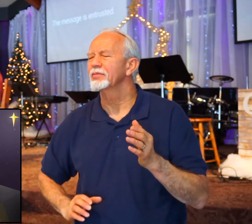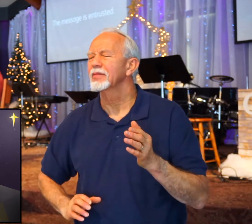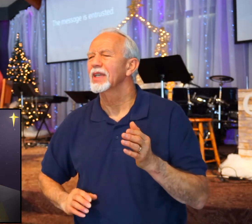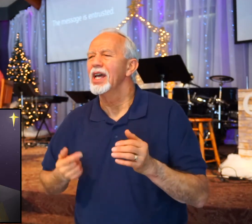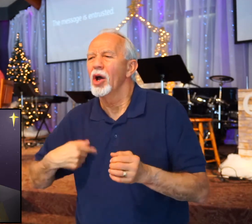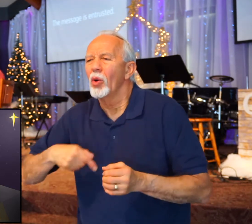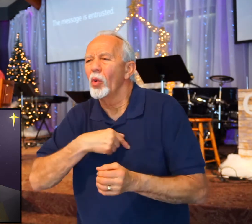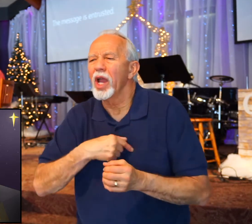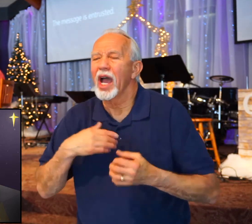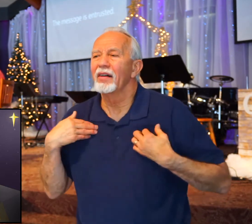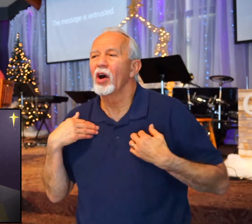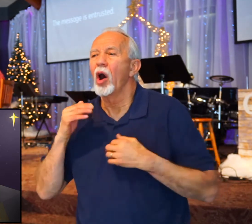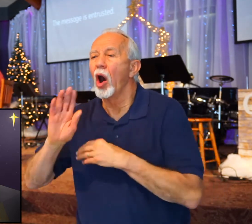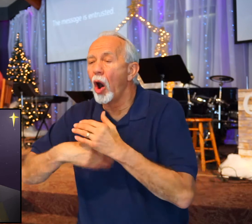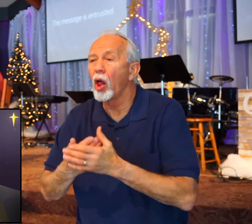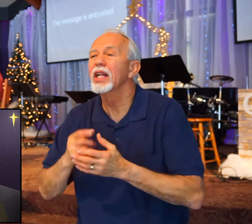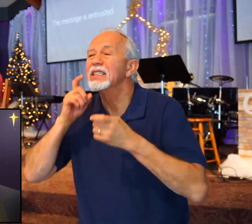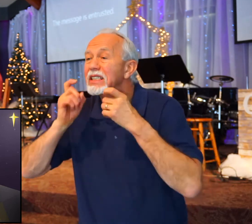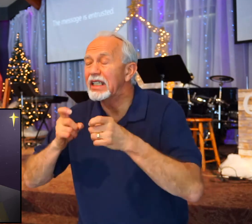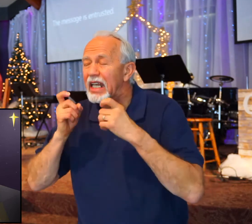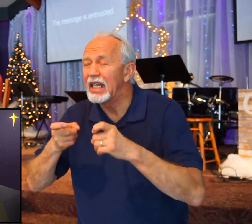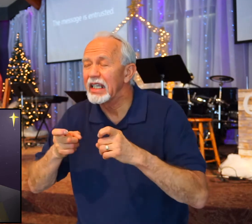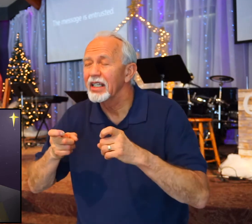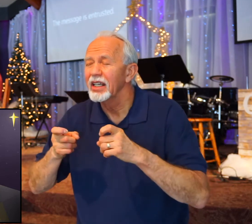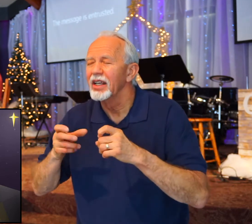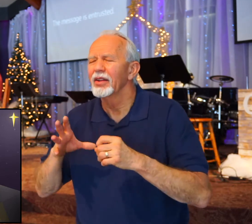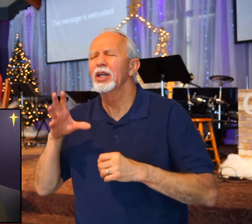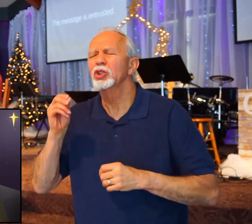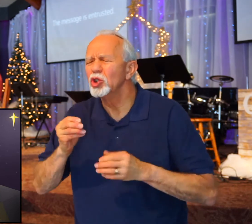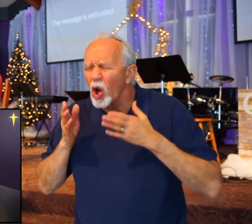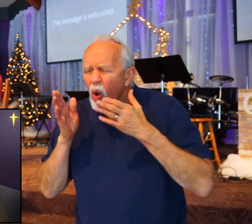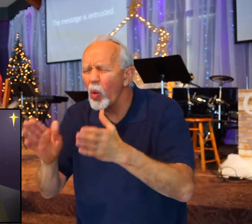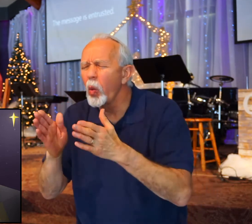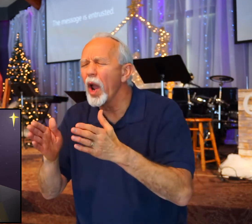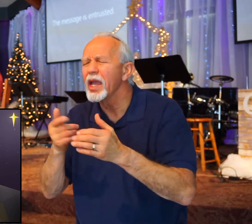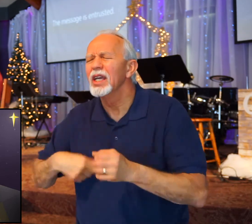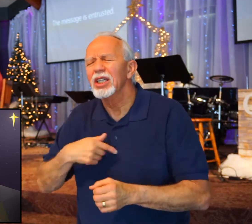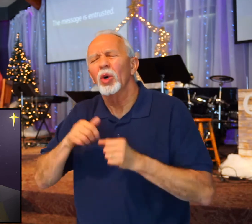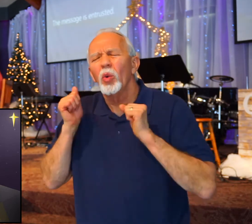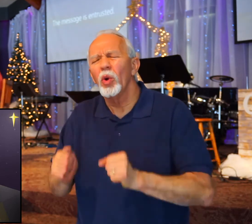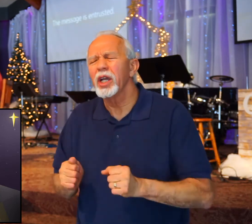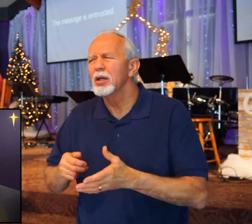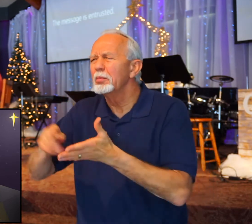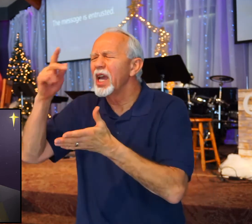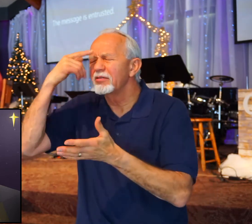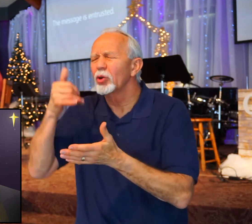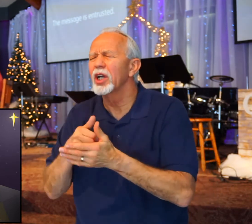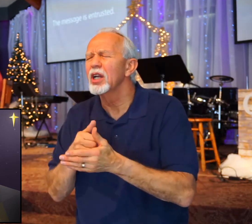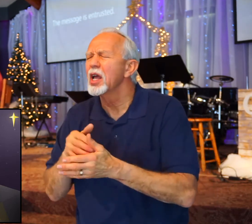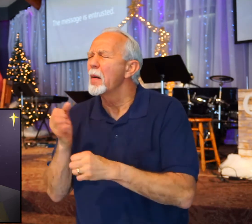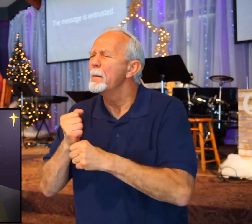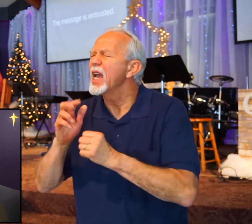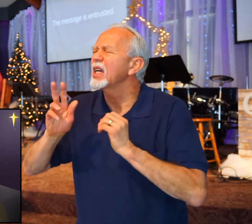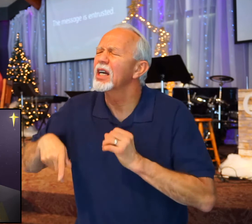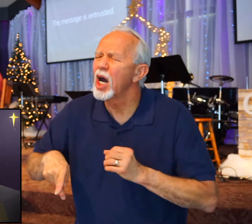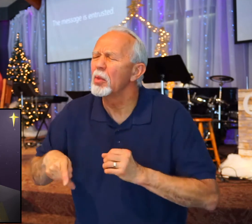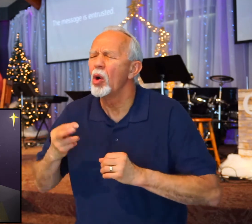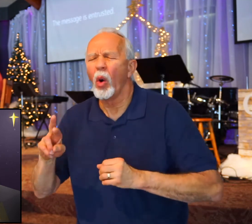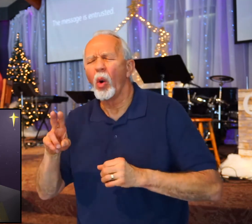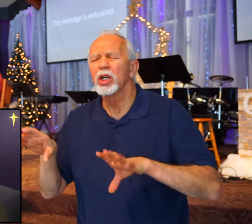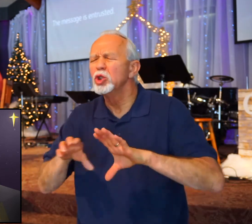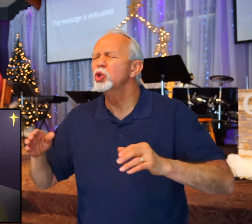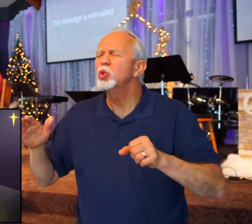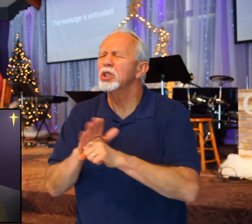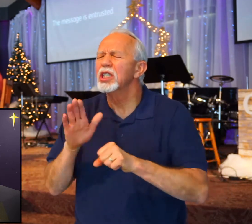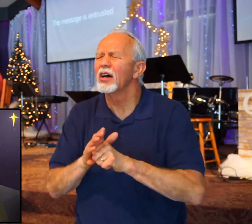We have all sinned, and there is no way we can pay for it or make it up or do enough